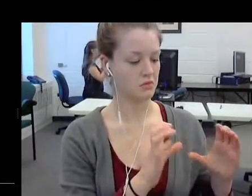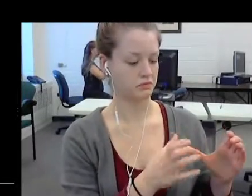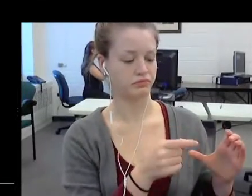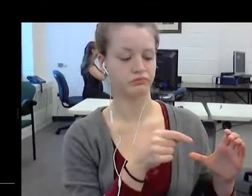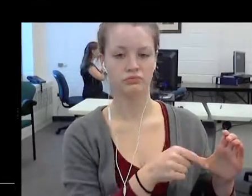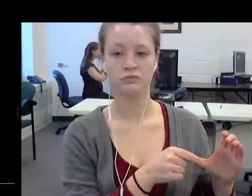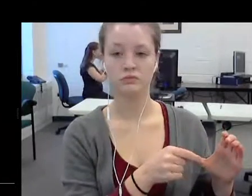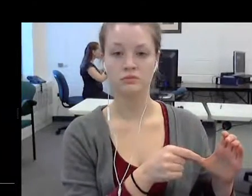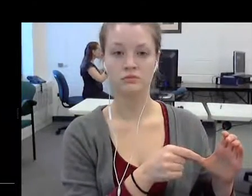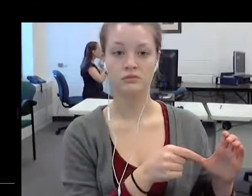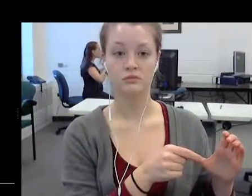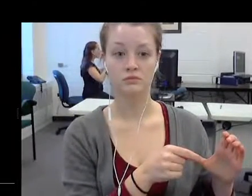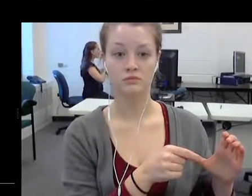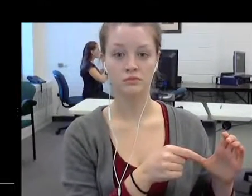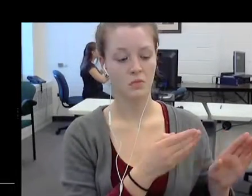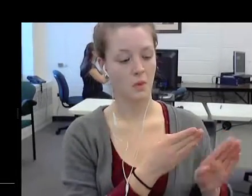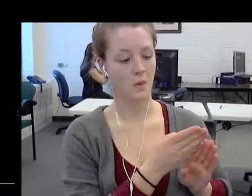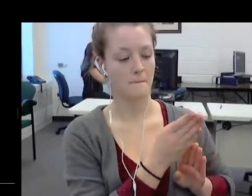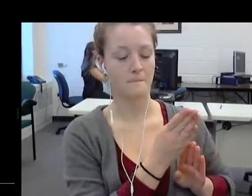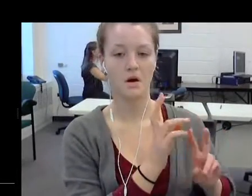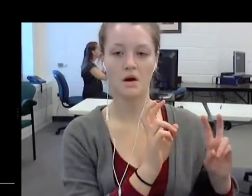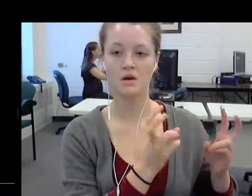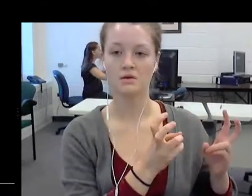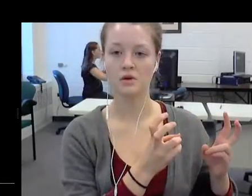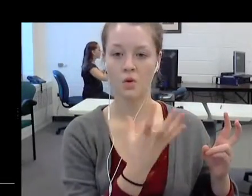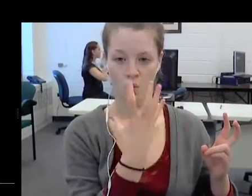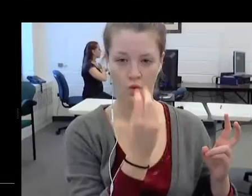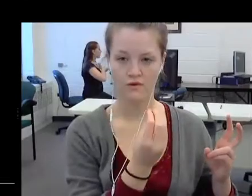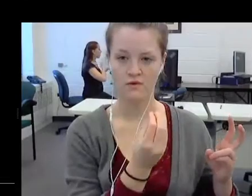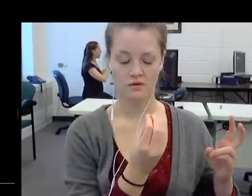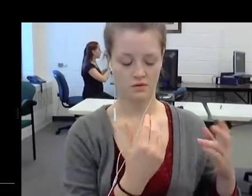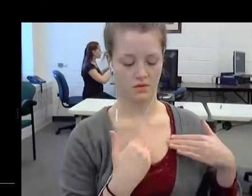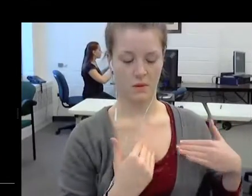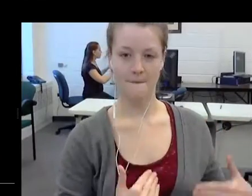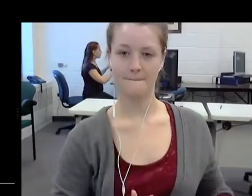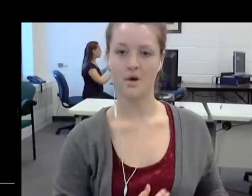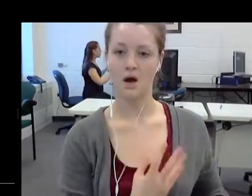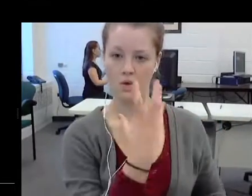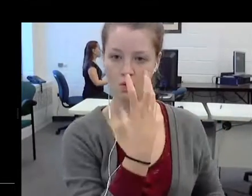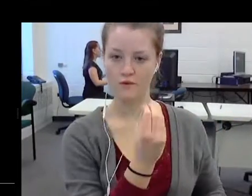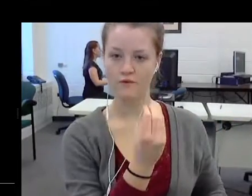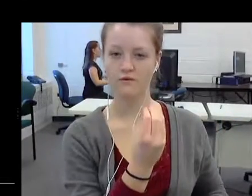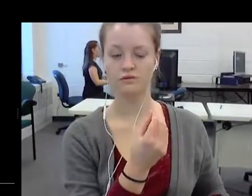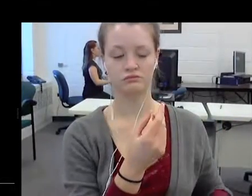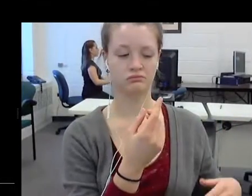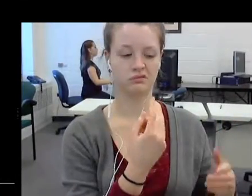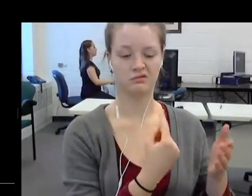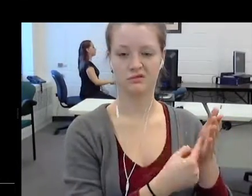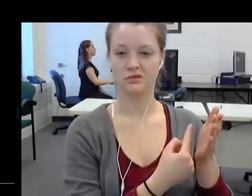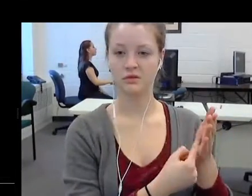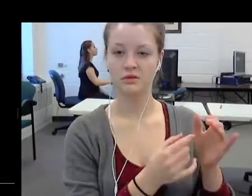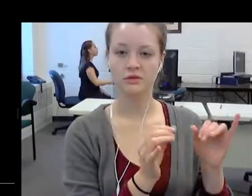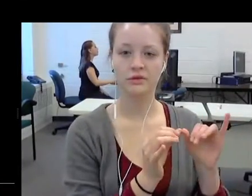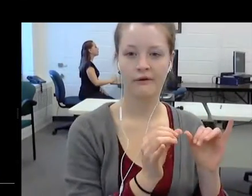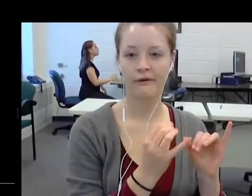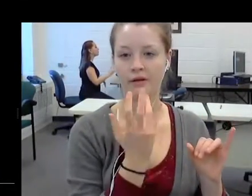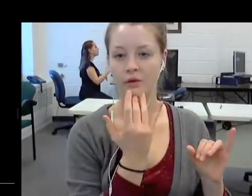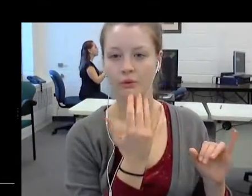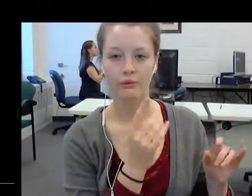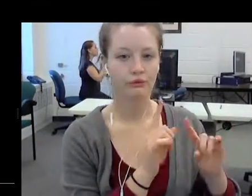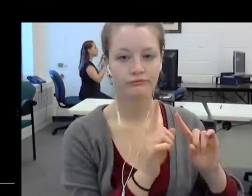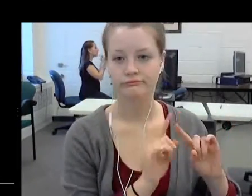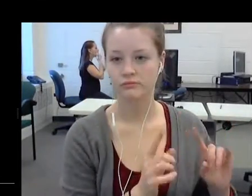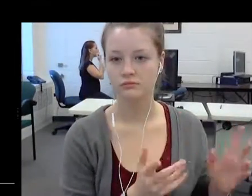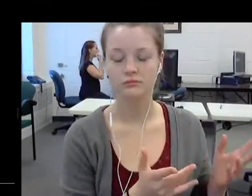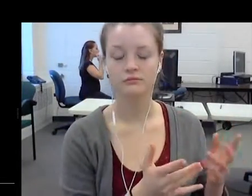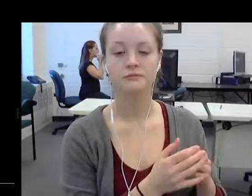we've got a heading here called the body of a wolf, and it goes into the size and color and so forth. And then they've got the life